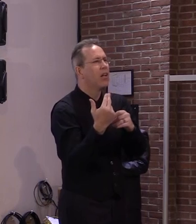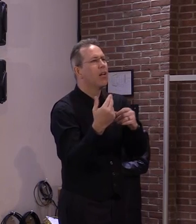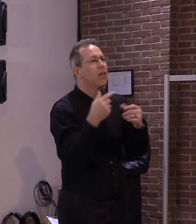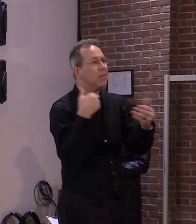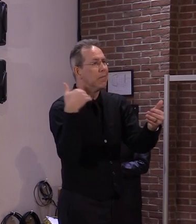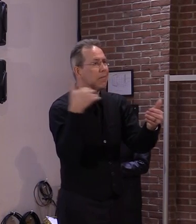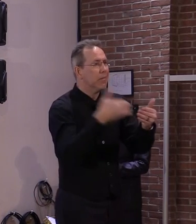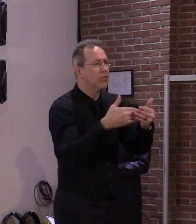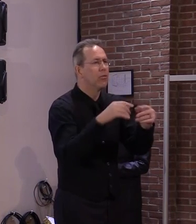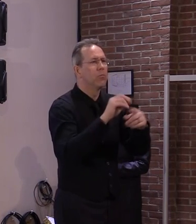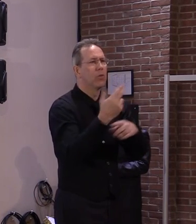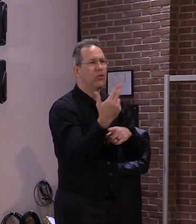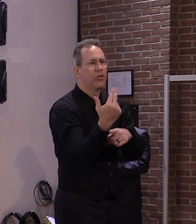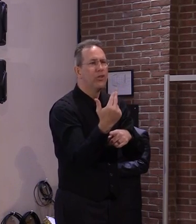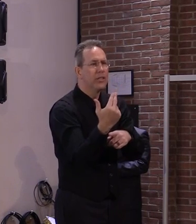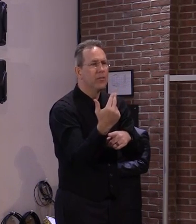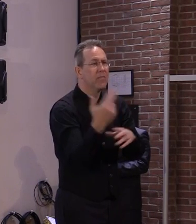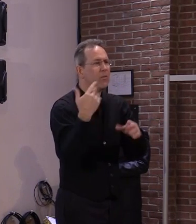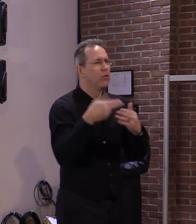American Recovery Plan